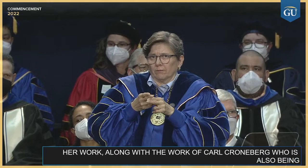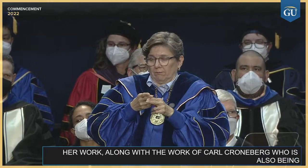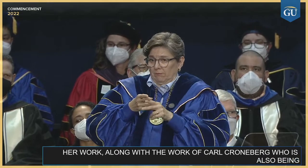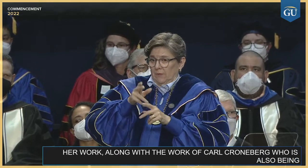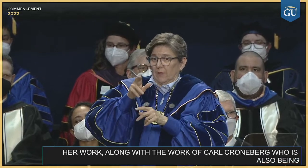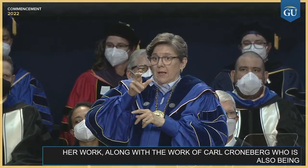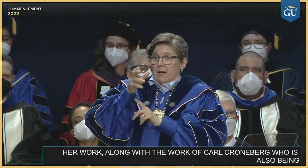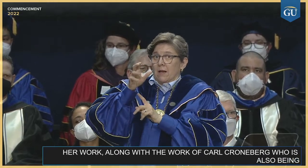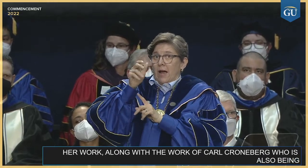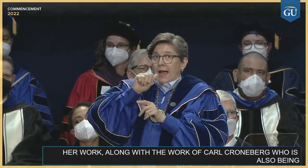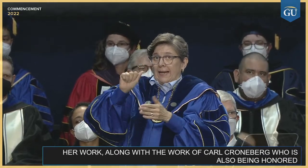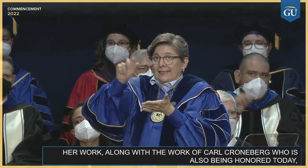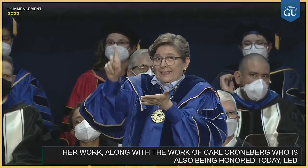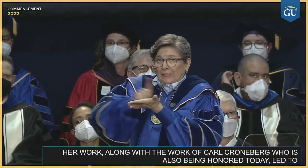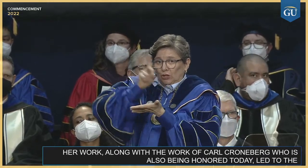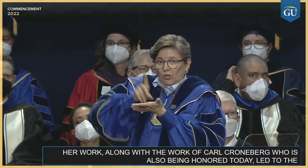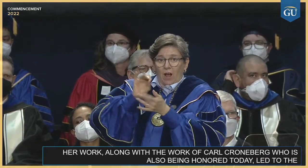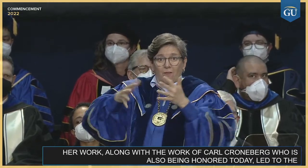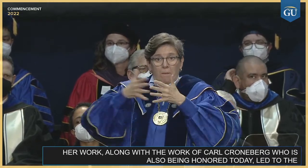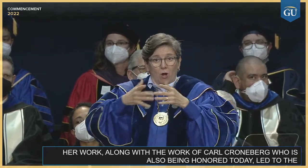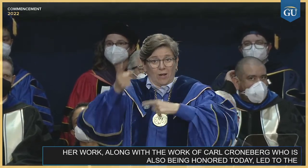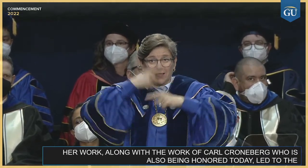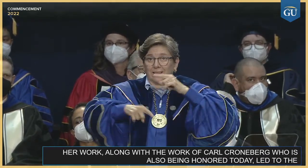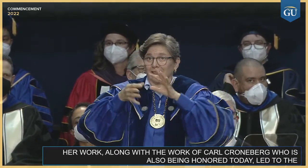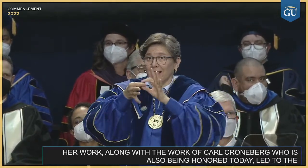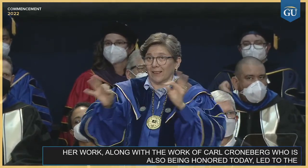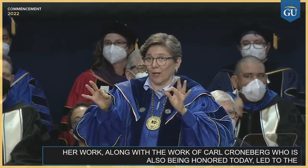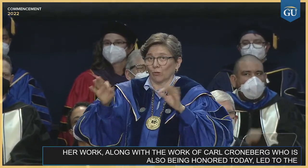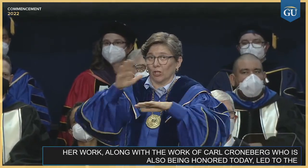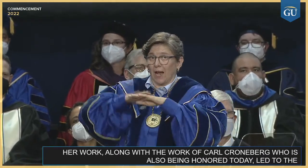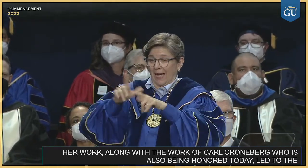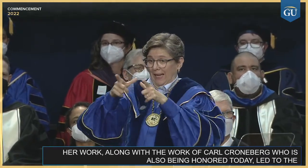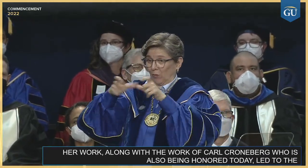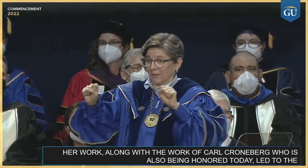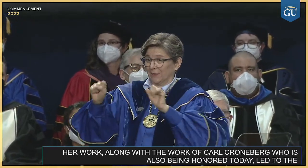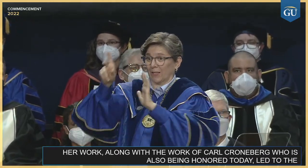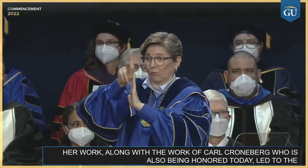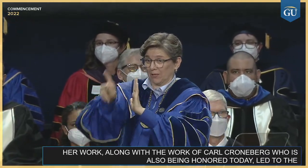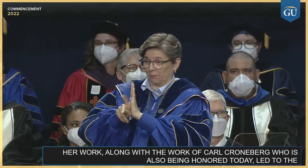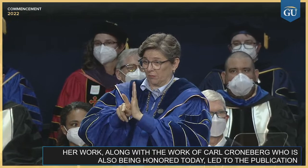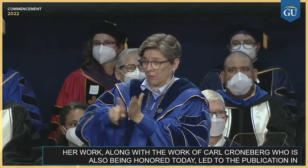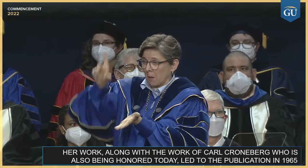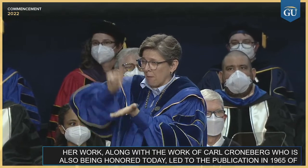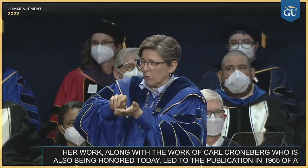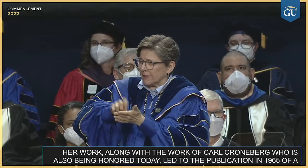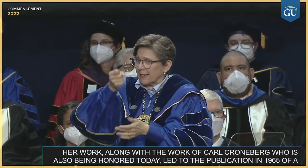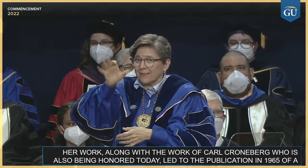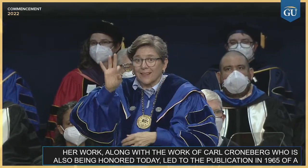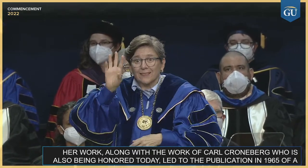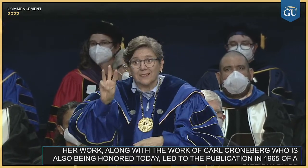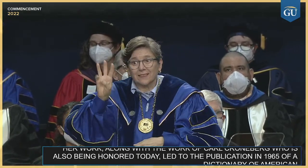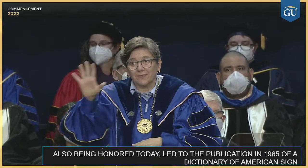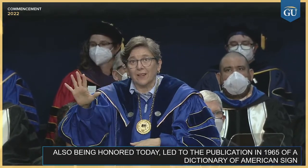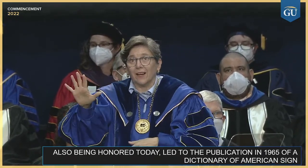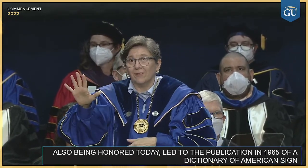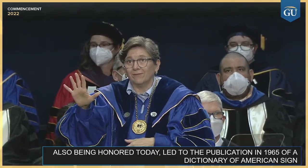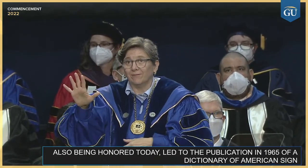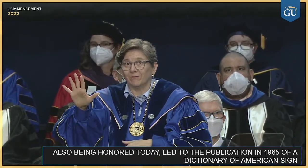publication in 1965 of A Dictionary of American Sign Language on Linguistic